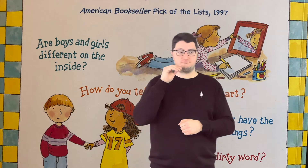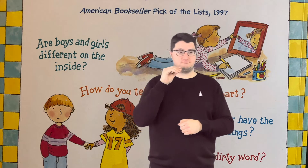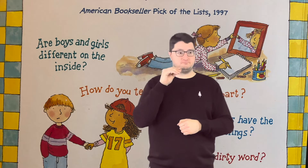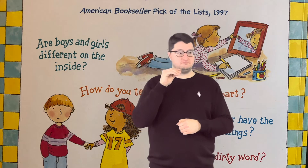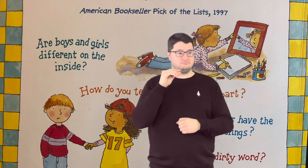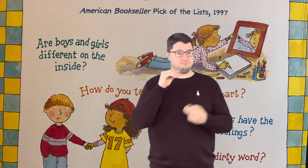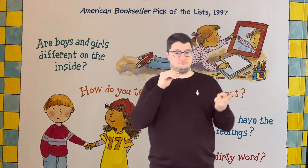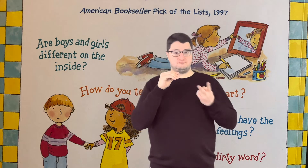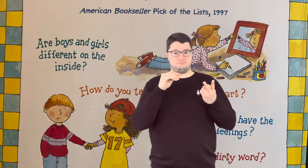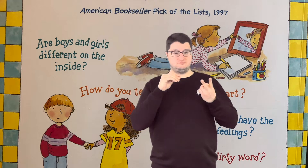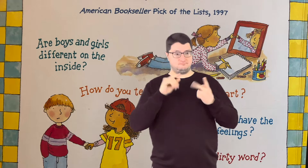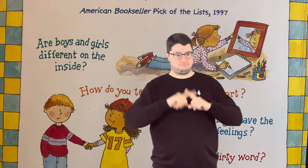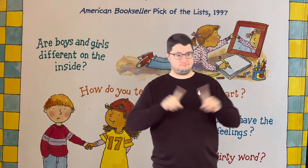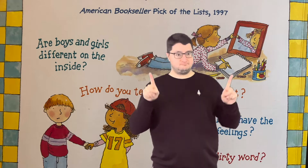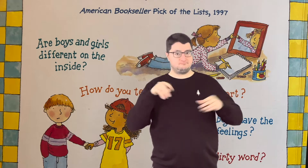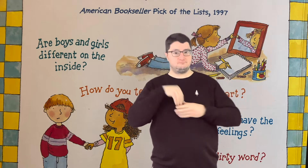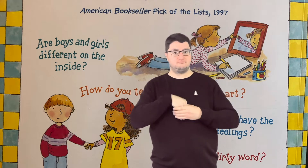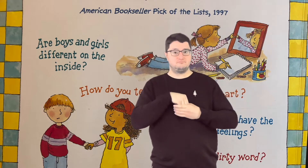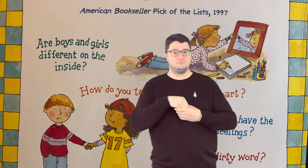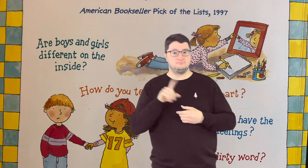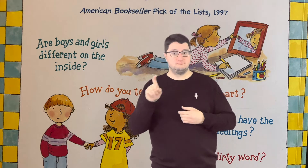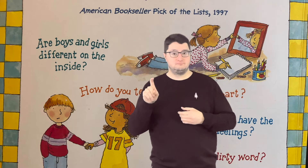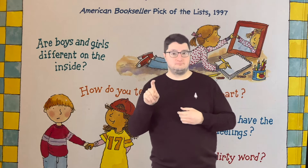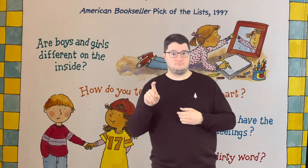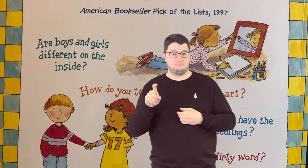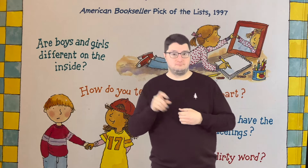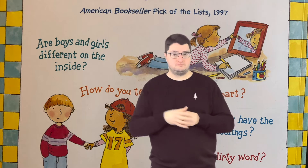Are boys and girls different on the inside?